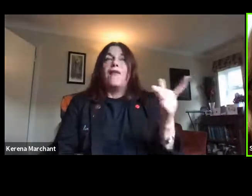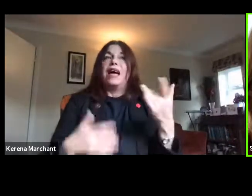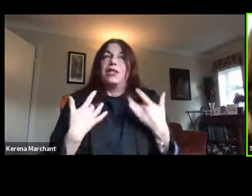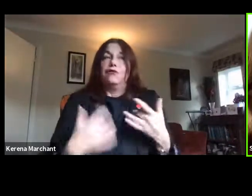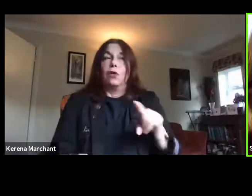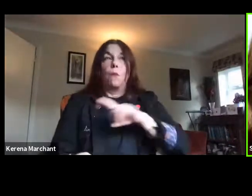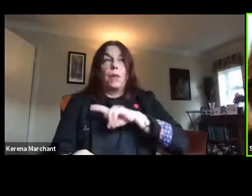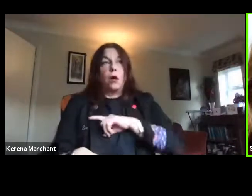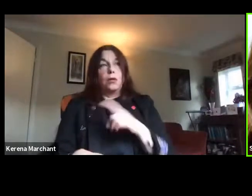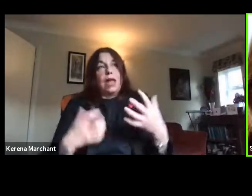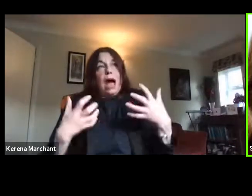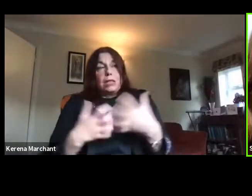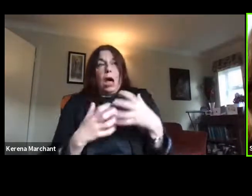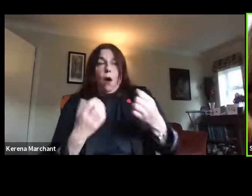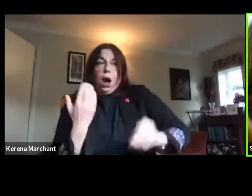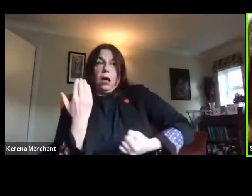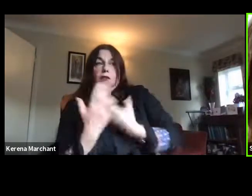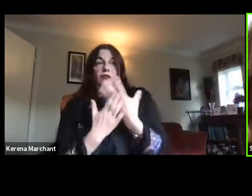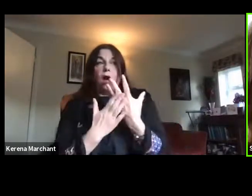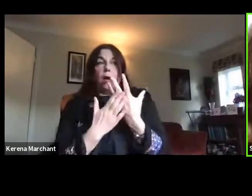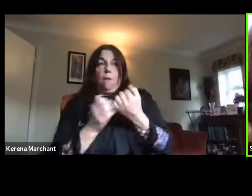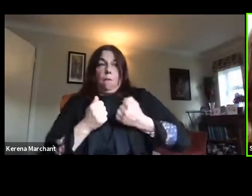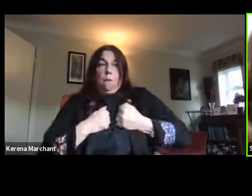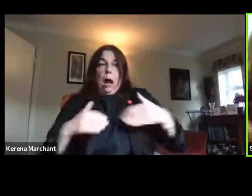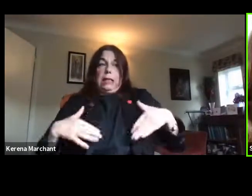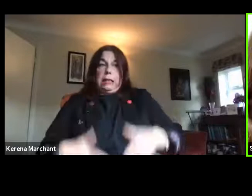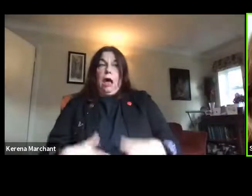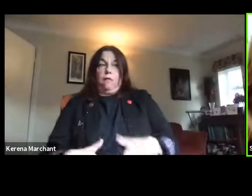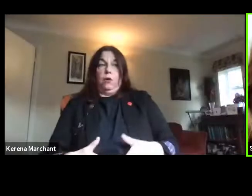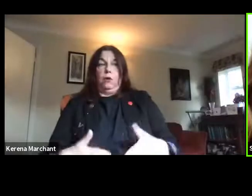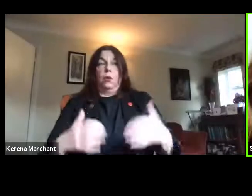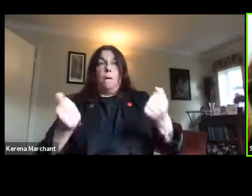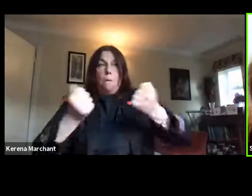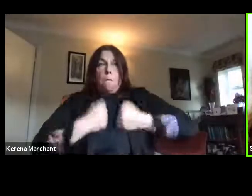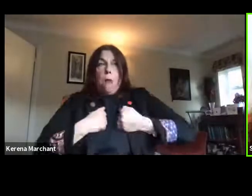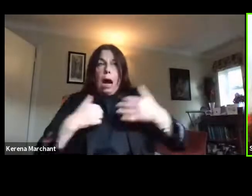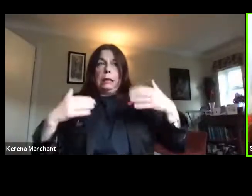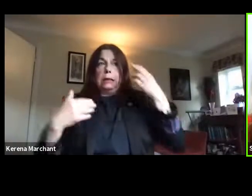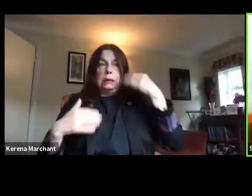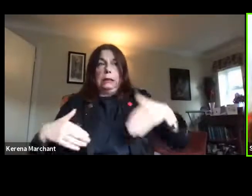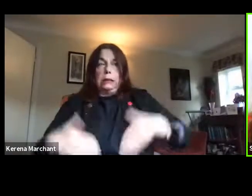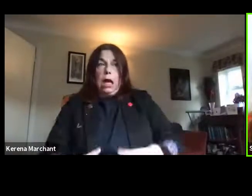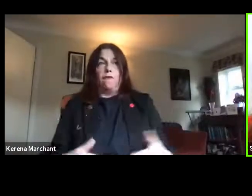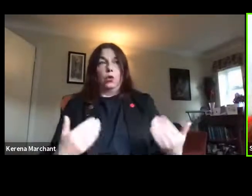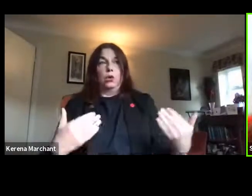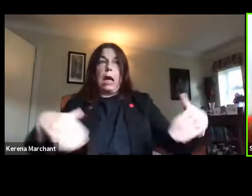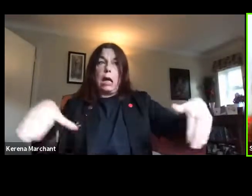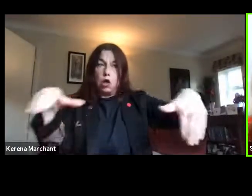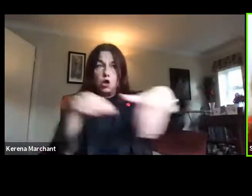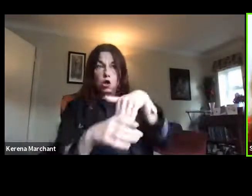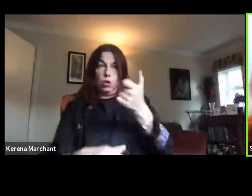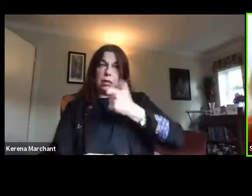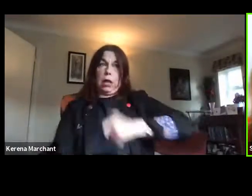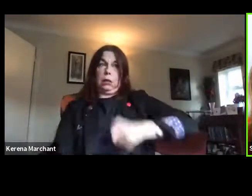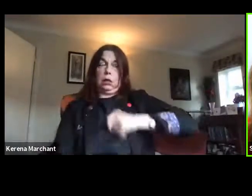is disproportionately impacting disabled people. So I've developed my